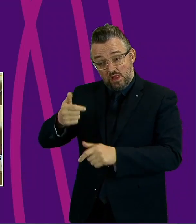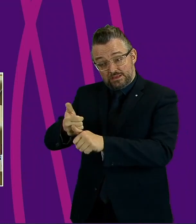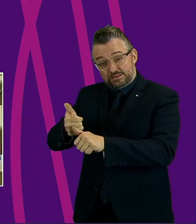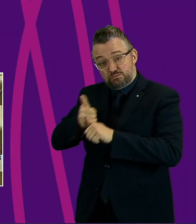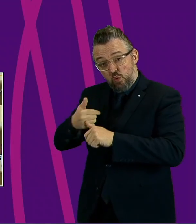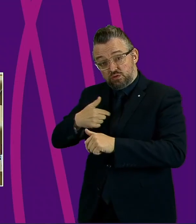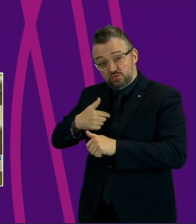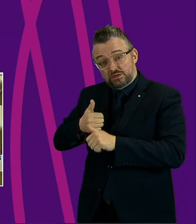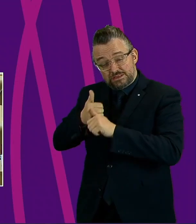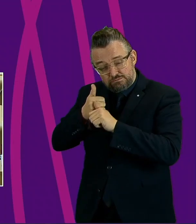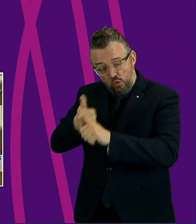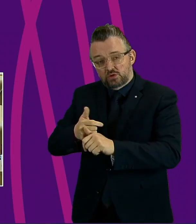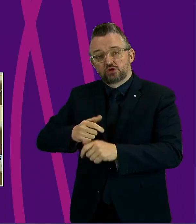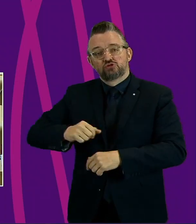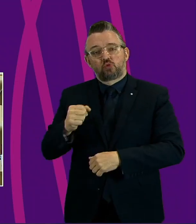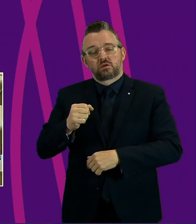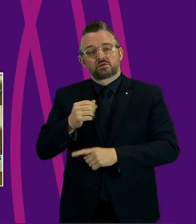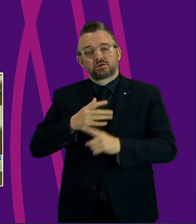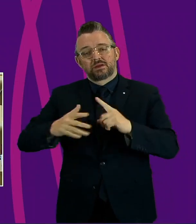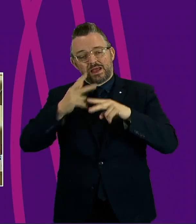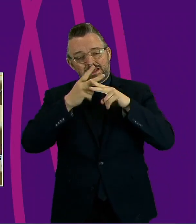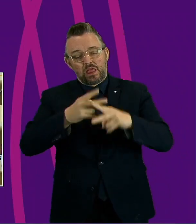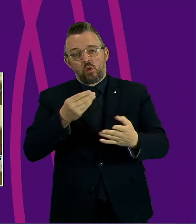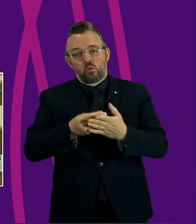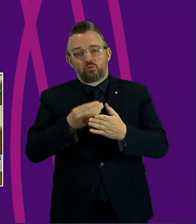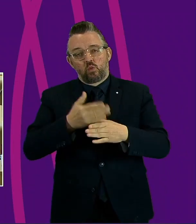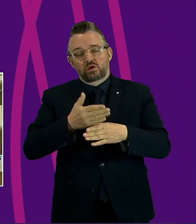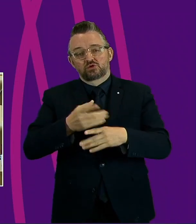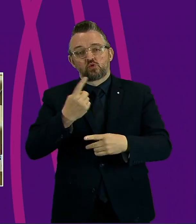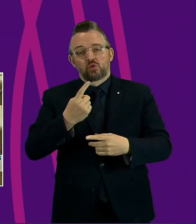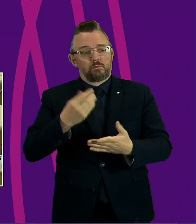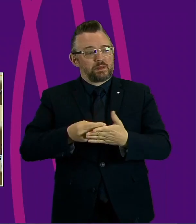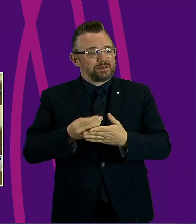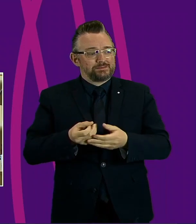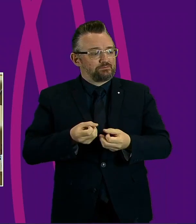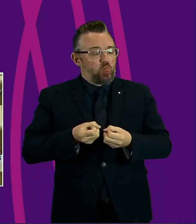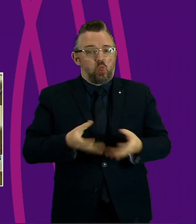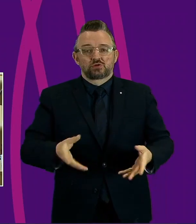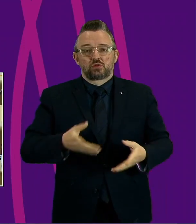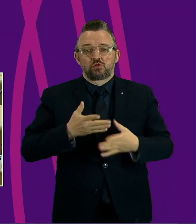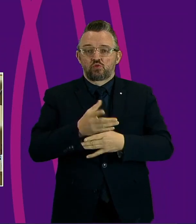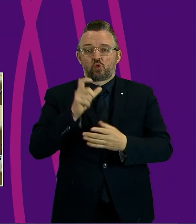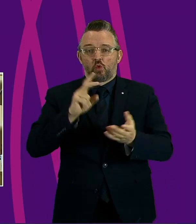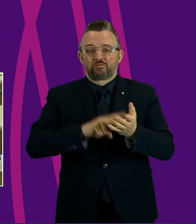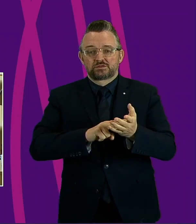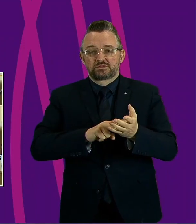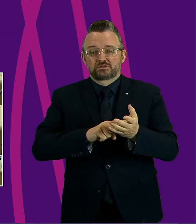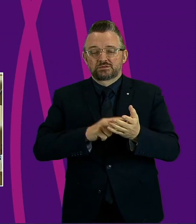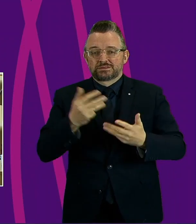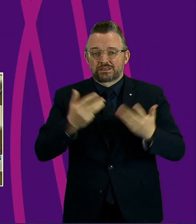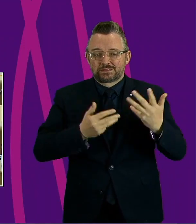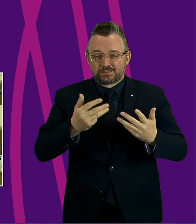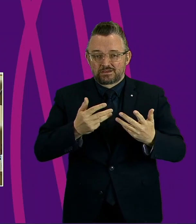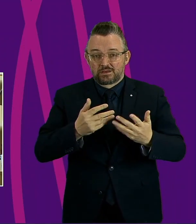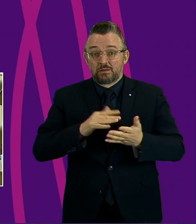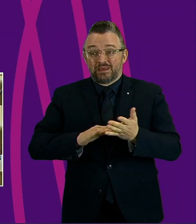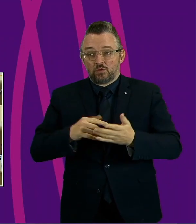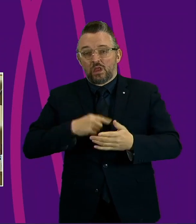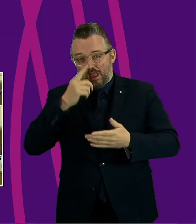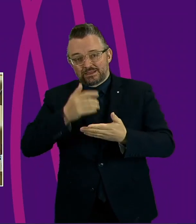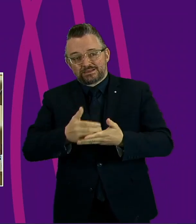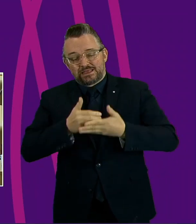to support Scotland's care workers who suffer financial loss because of COVID-19, so that we can safeguard livelihoods